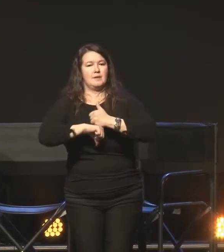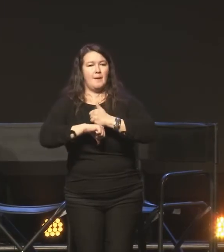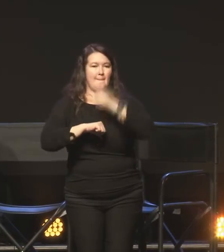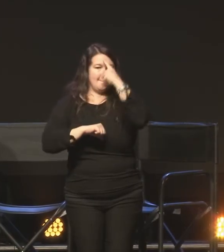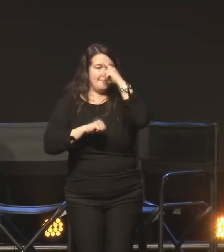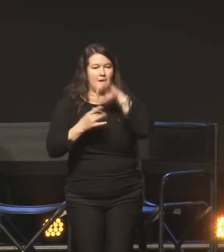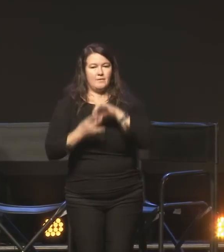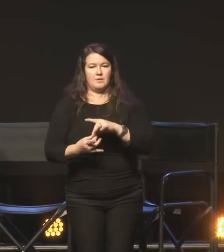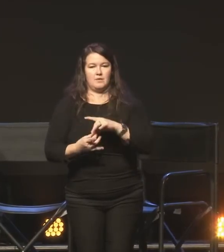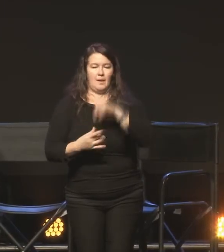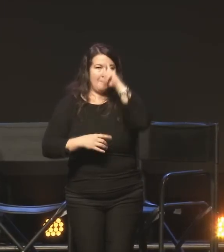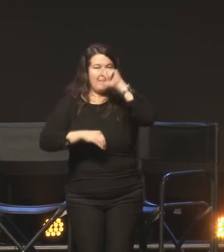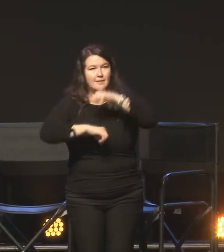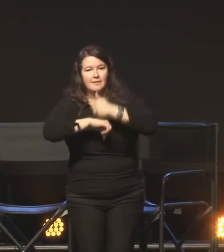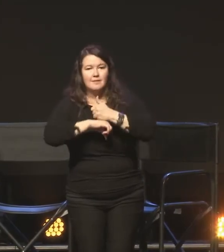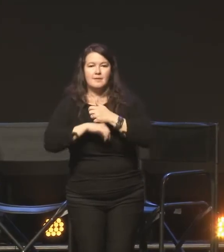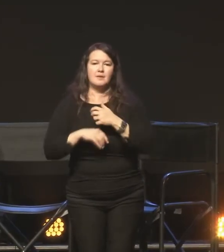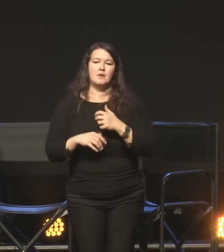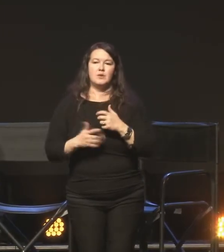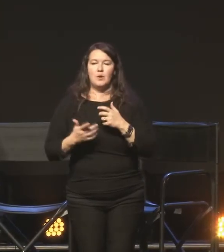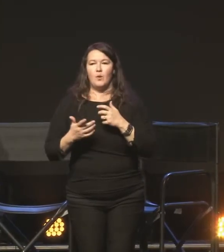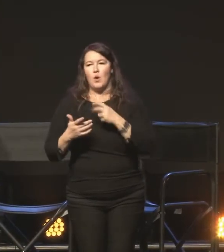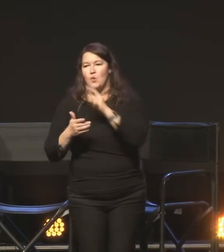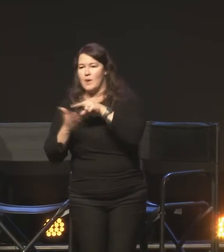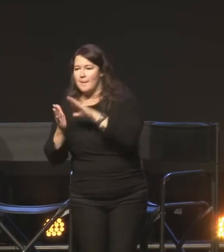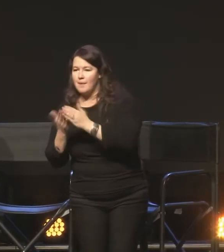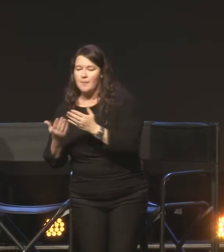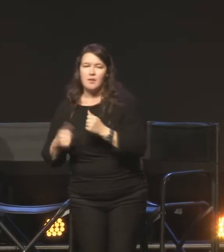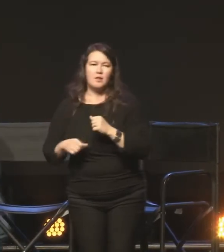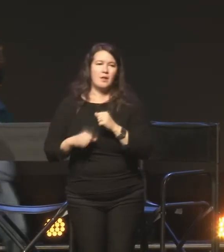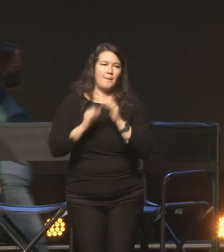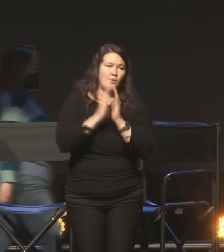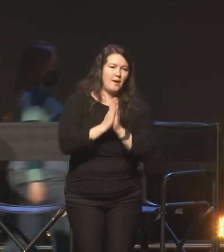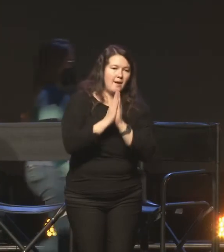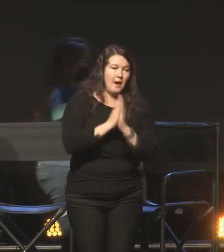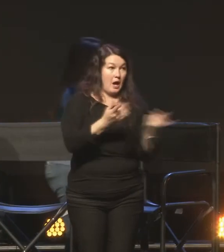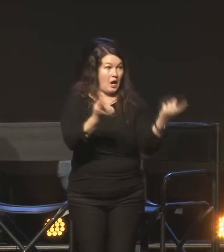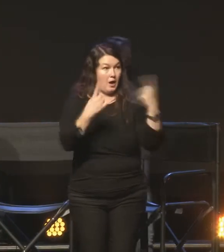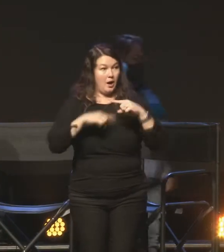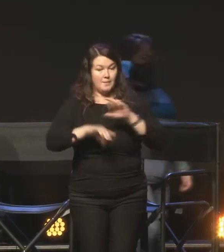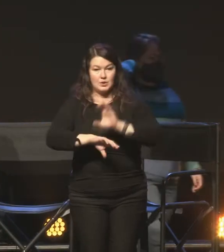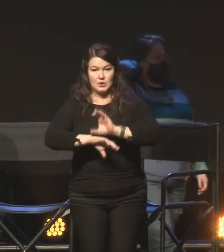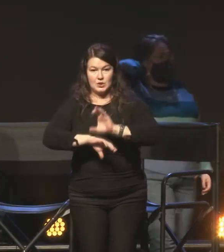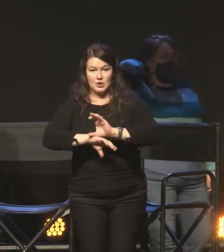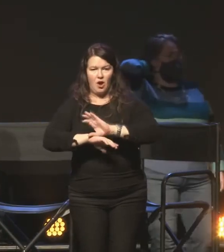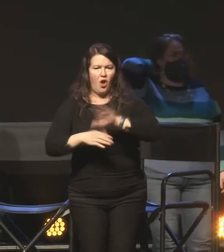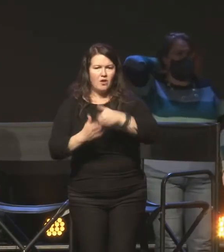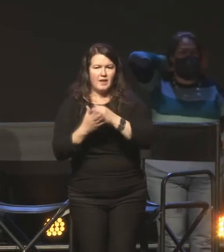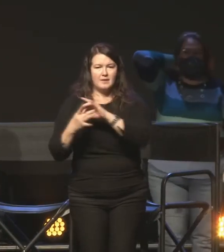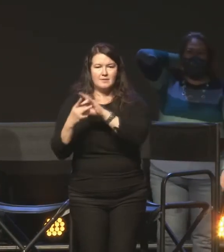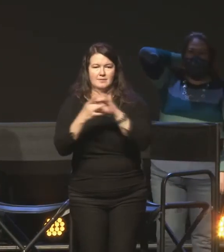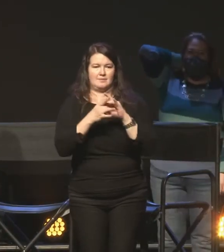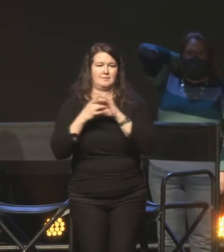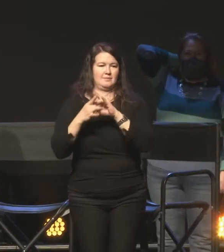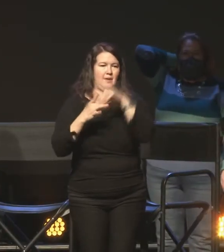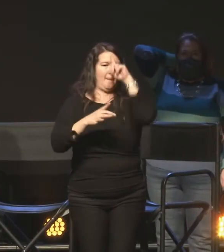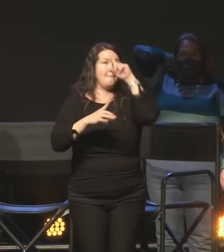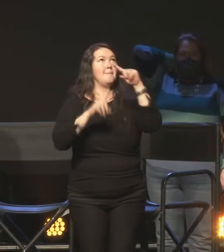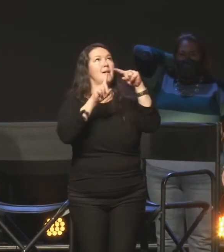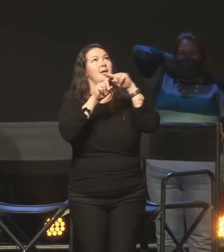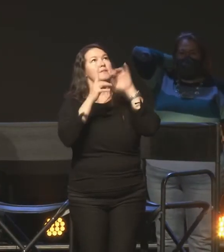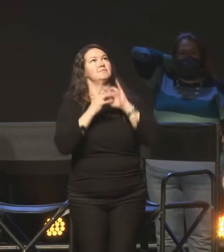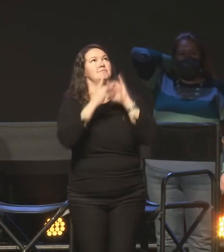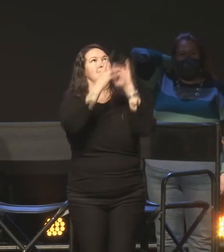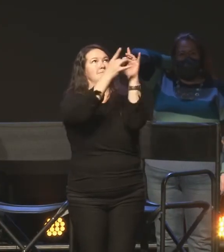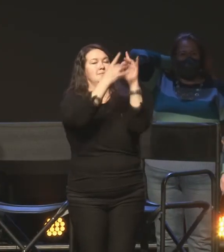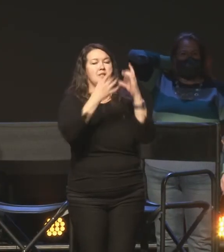reading our Bibles or praying or coming to church, I do think all of that is about this mindfulness. It's about creating